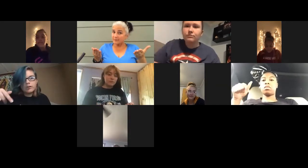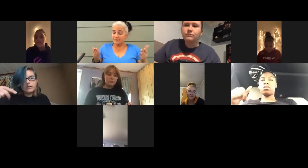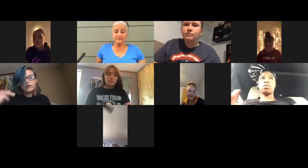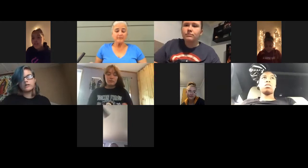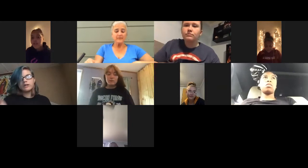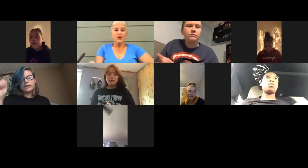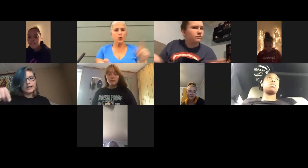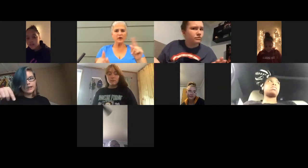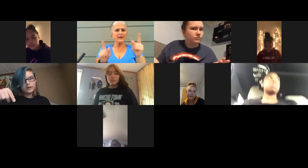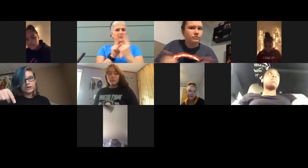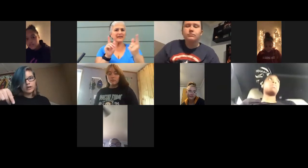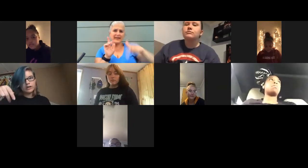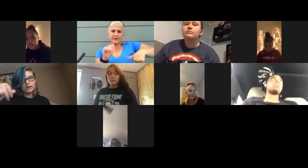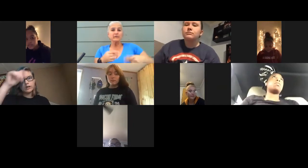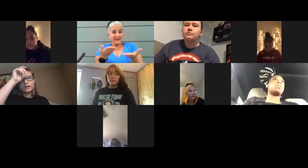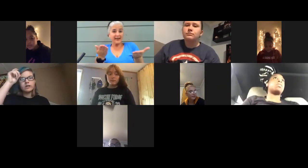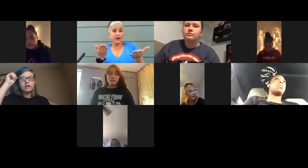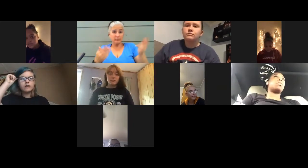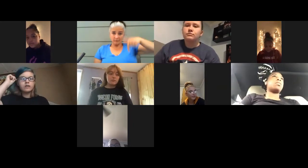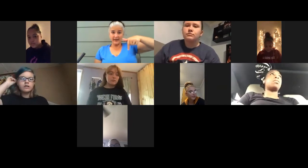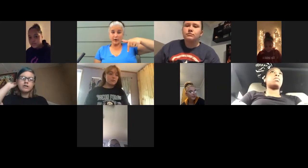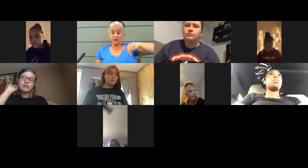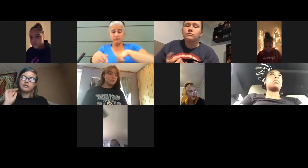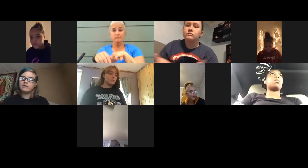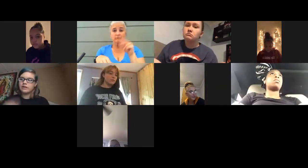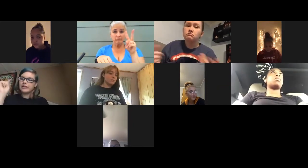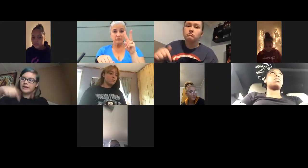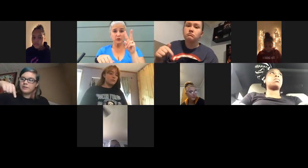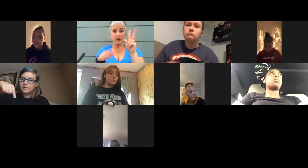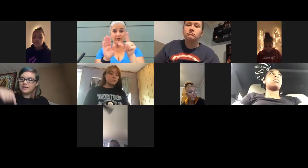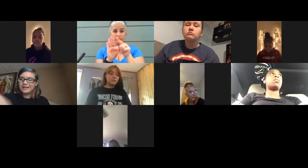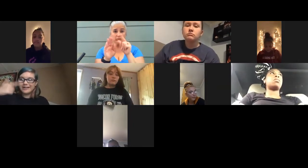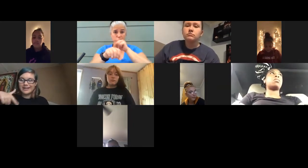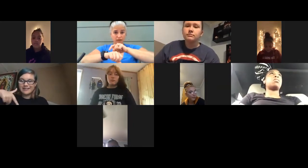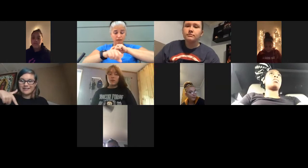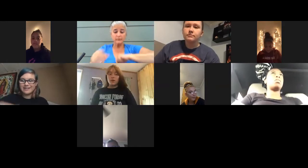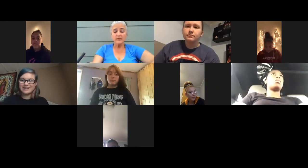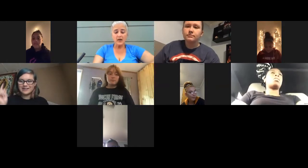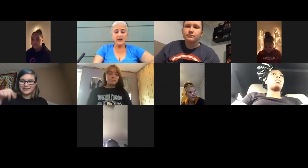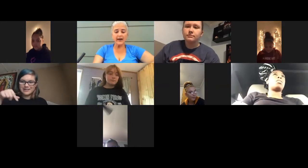here. Where are we going to meet later? Here. 2 o'clock.